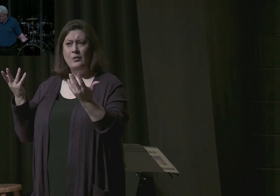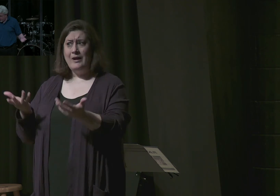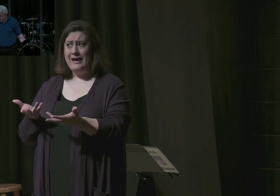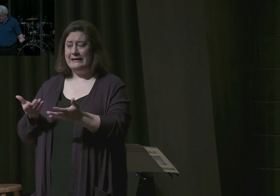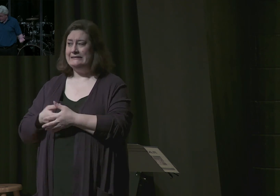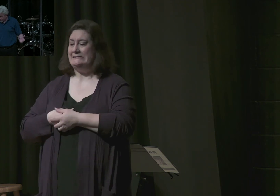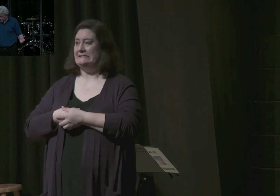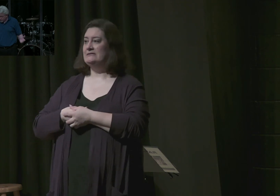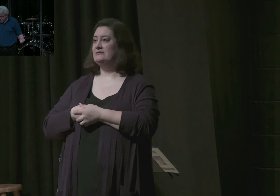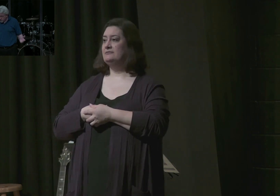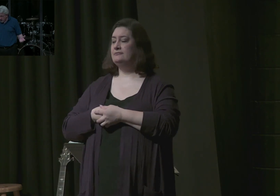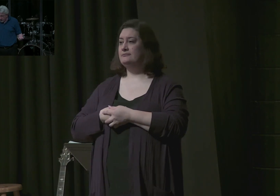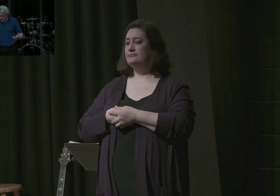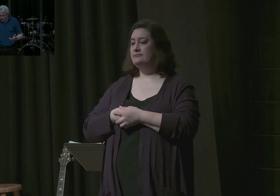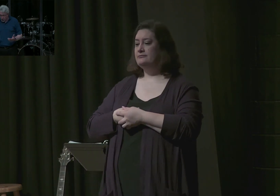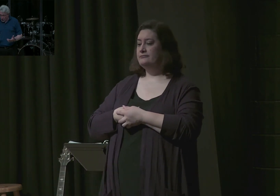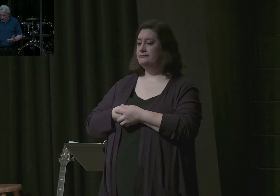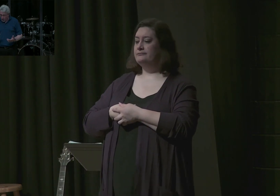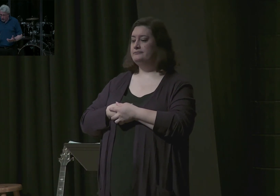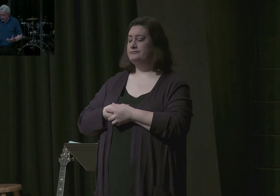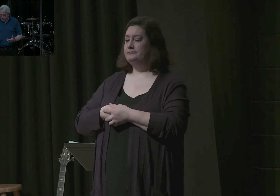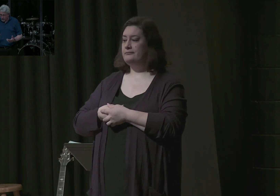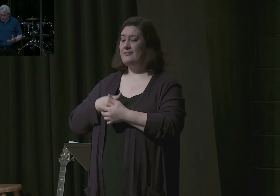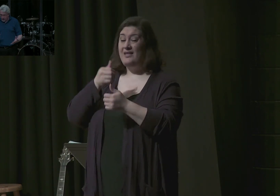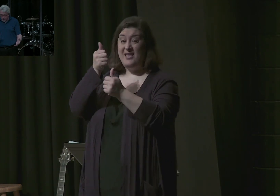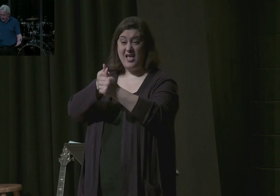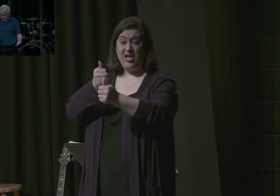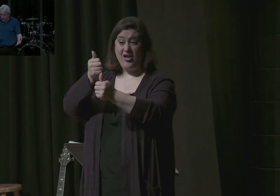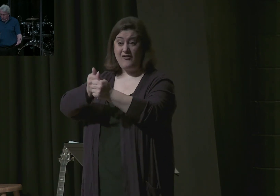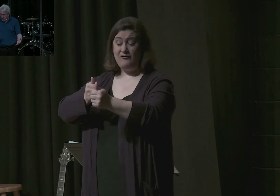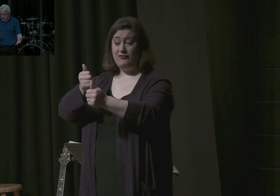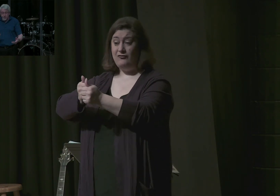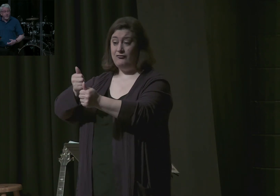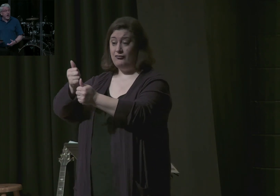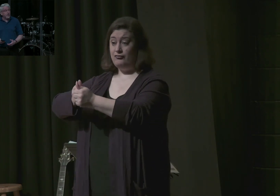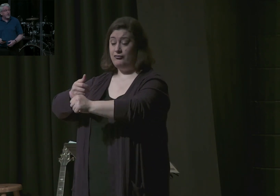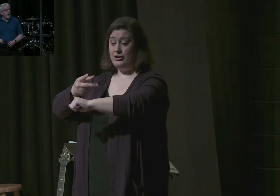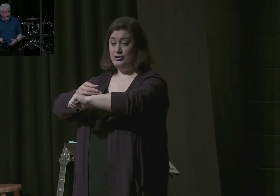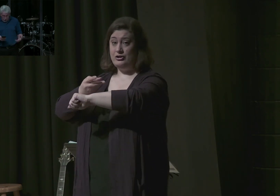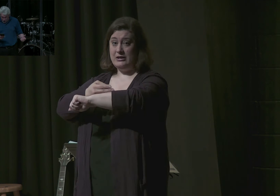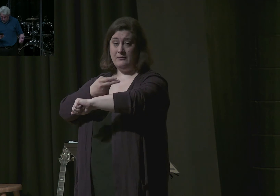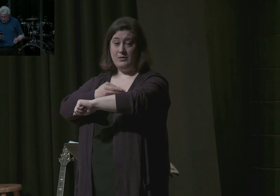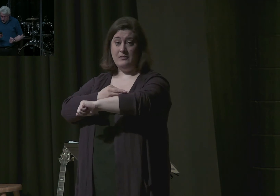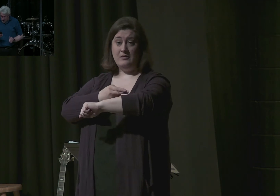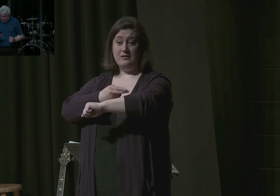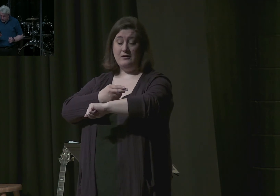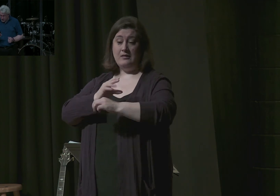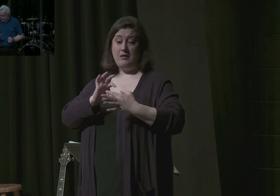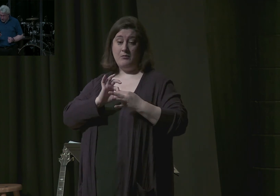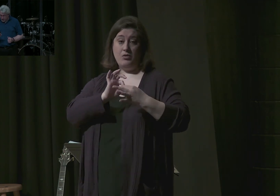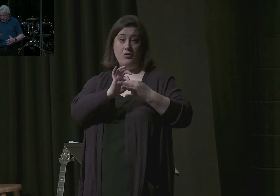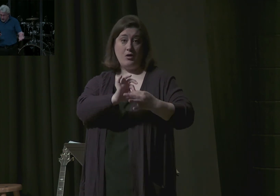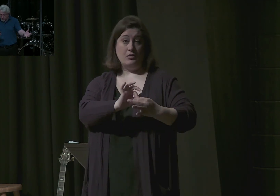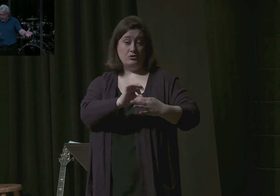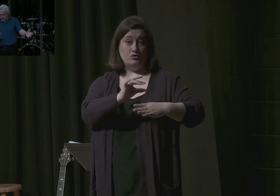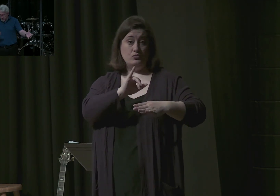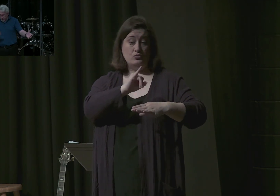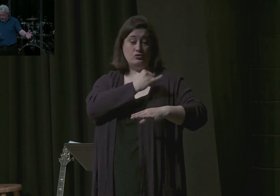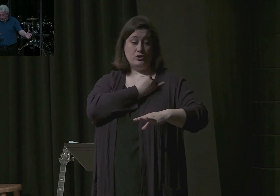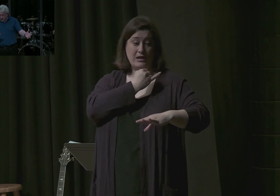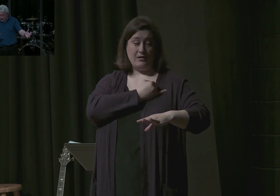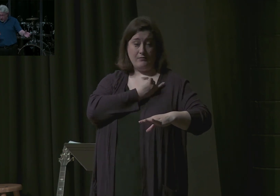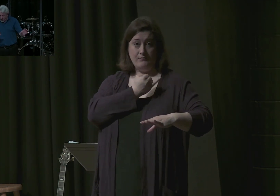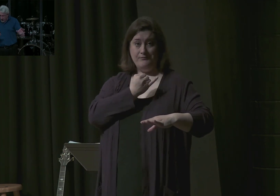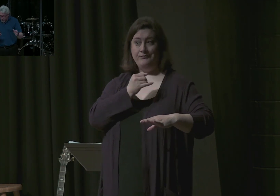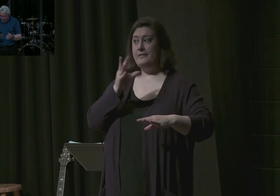herdsmen. He goes through the whole herd, identifies every one of the sheep and goats that would have been Jacob's, and he separates them